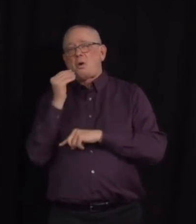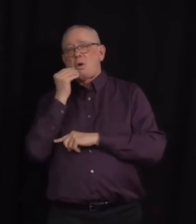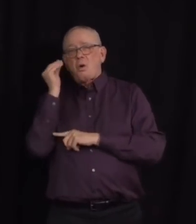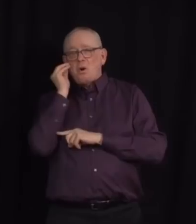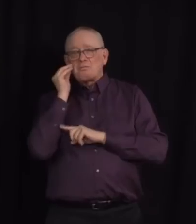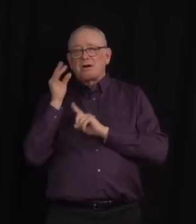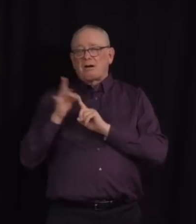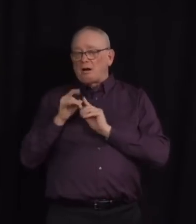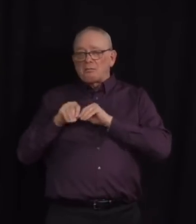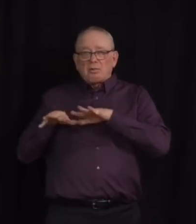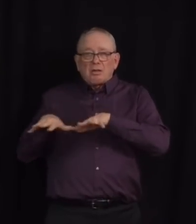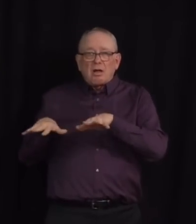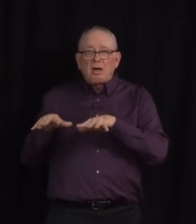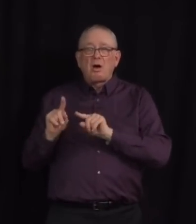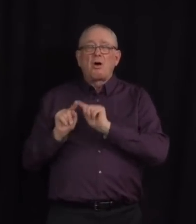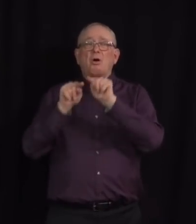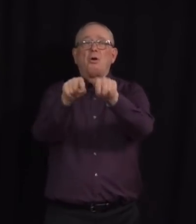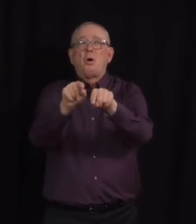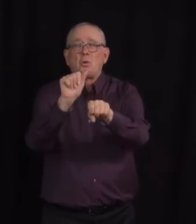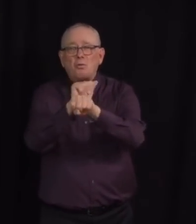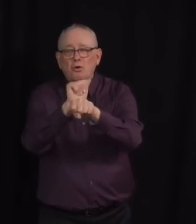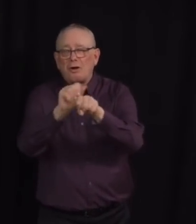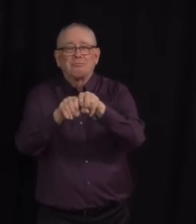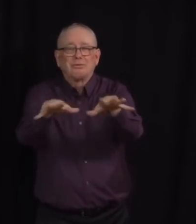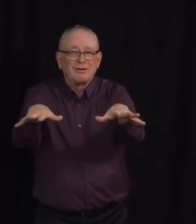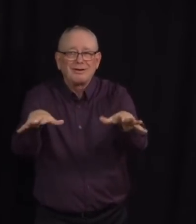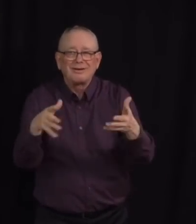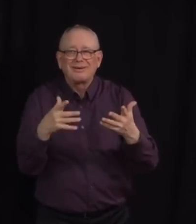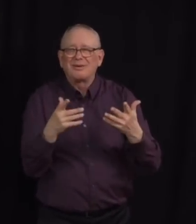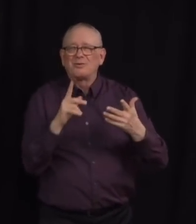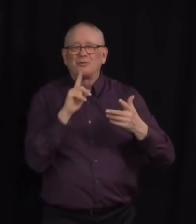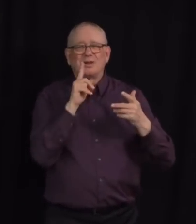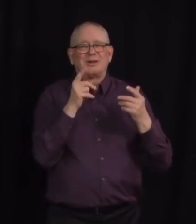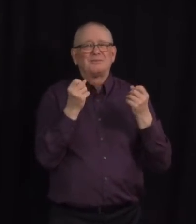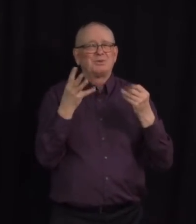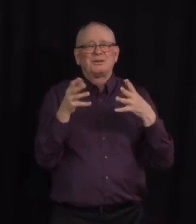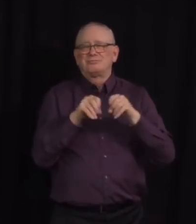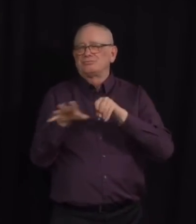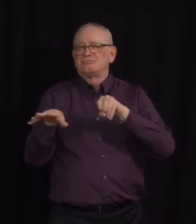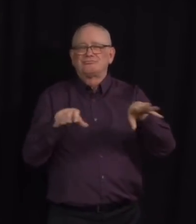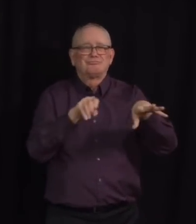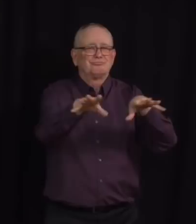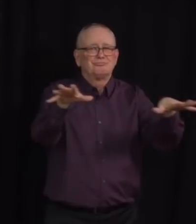households, and it can continue to spread with multiple generations of spread happening